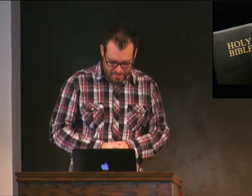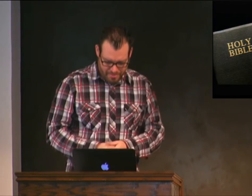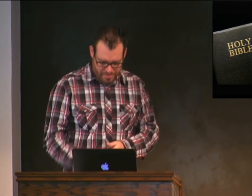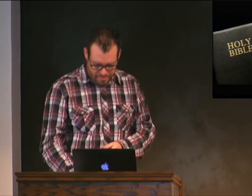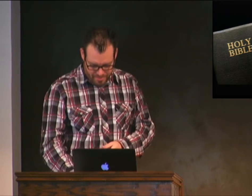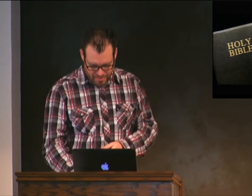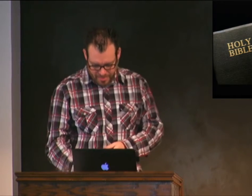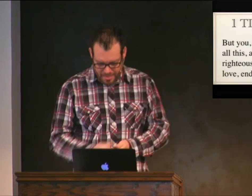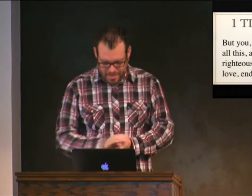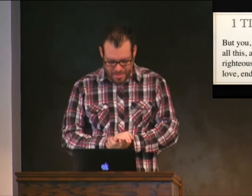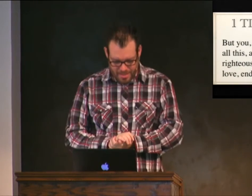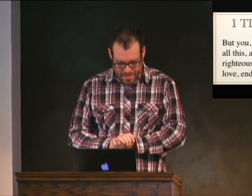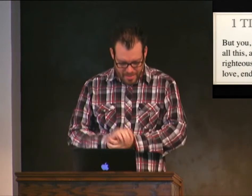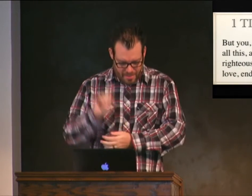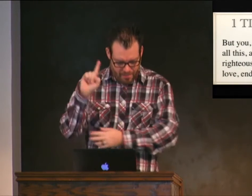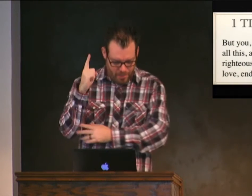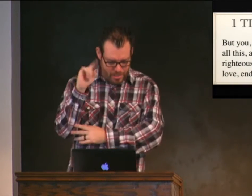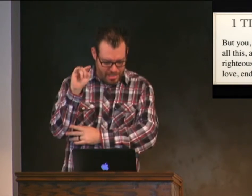peace.